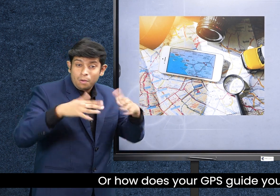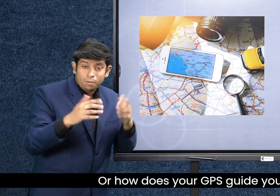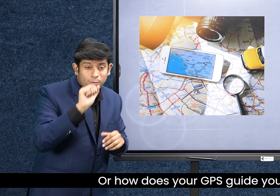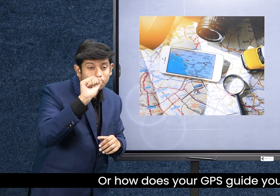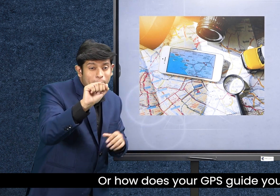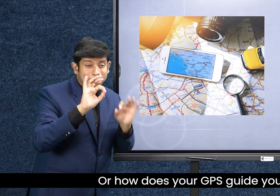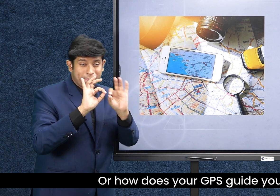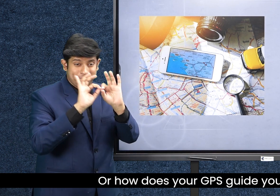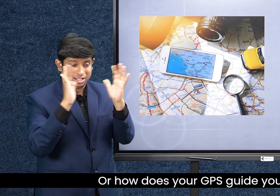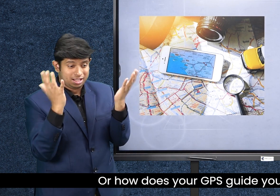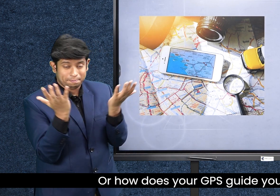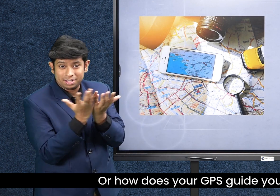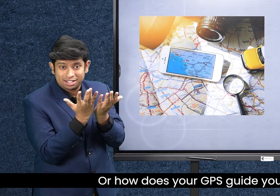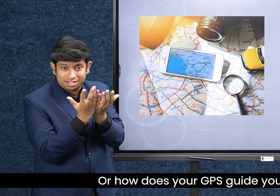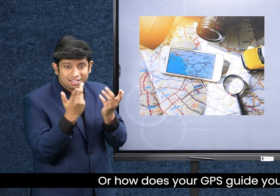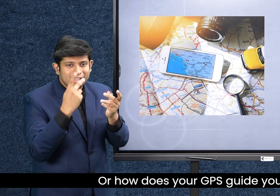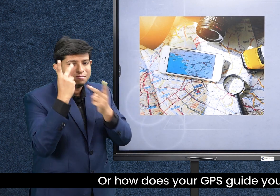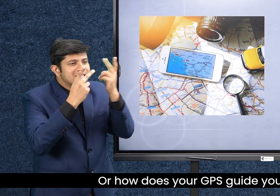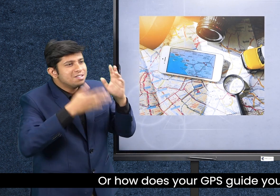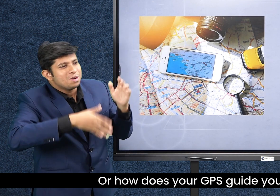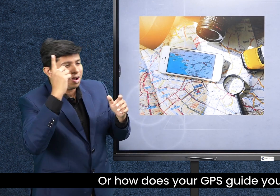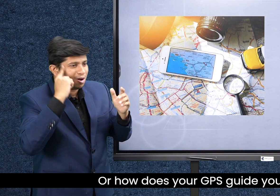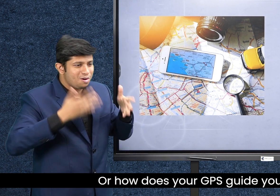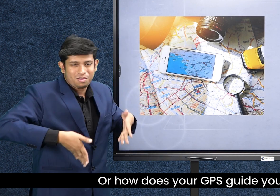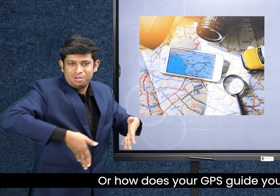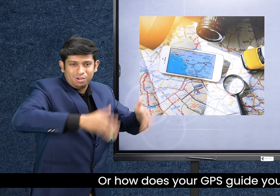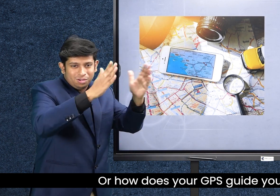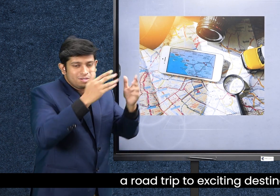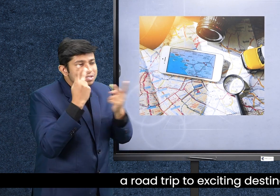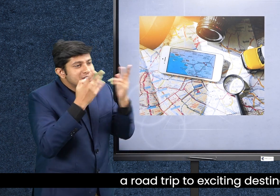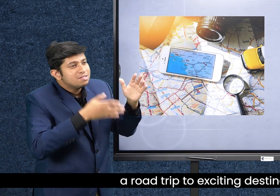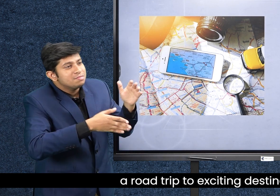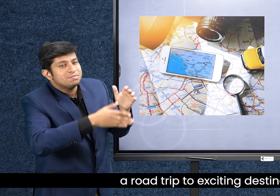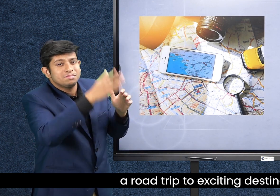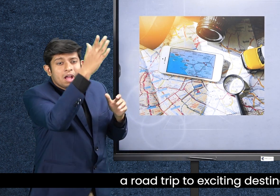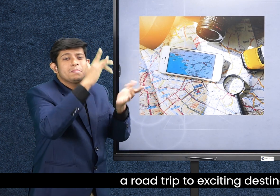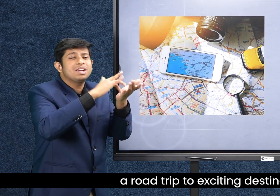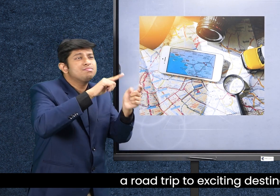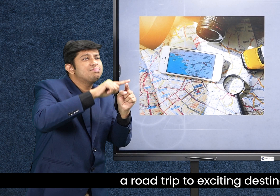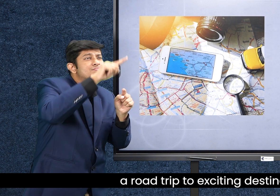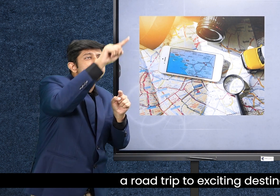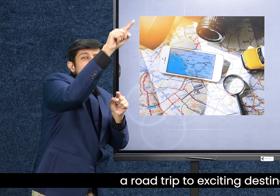Or how does your GPS guide your family on a road trip to exciting destinations?